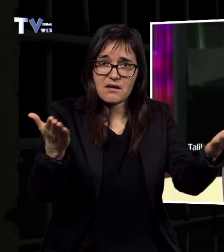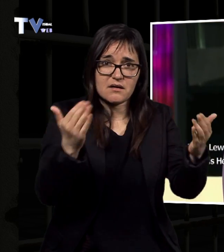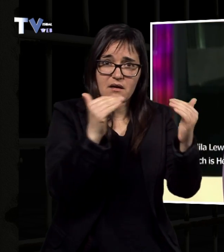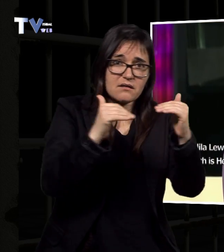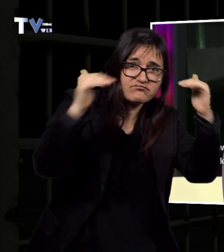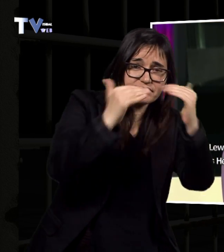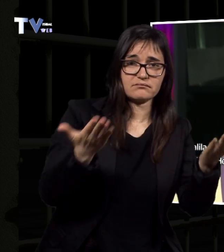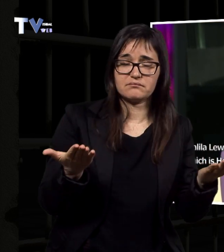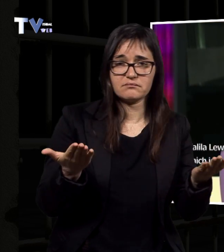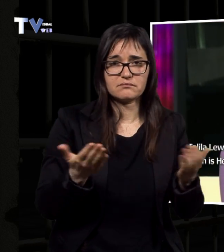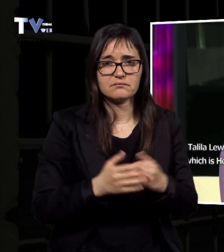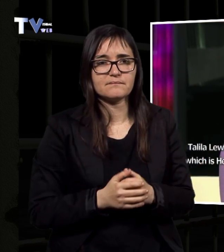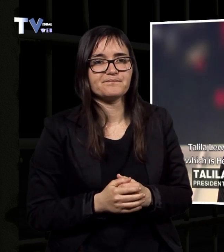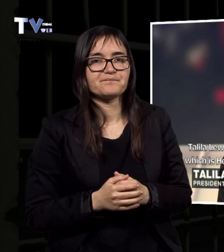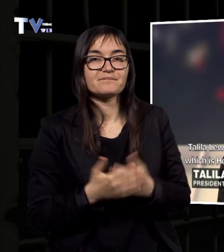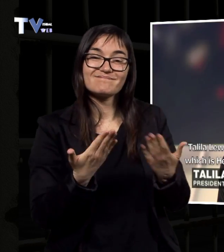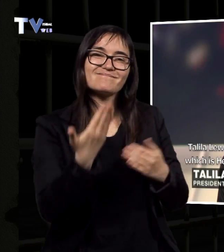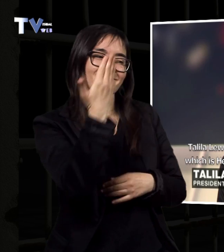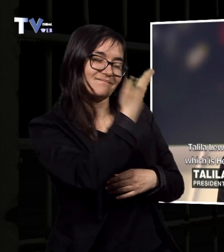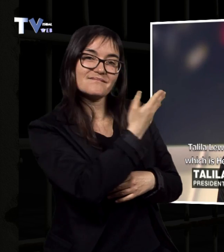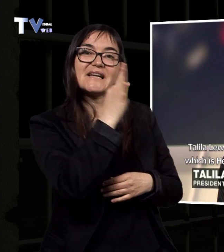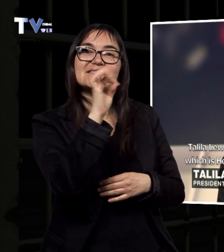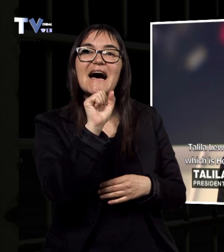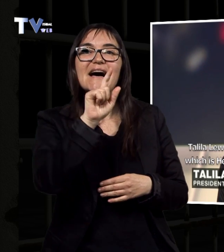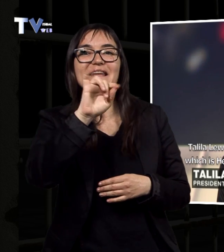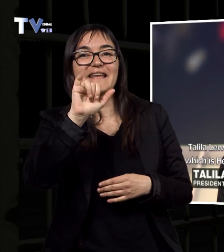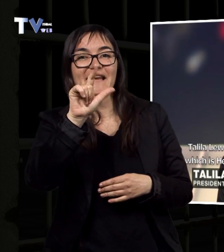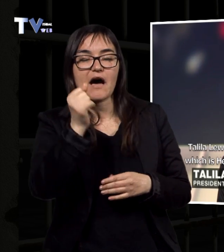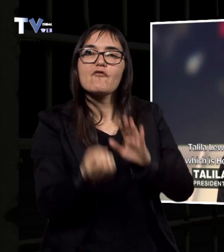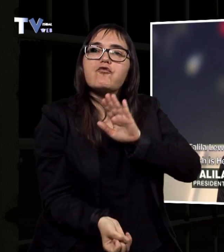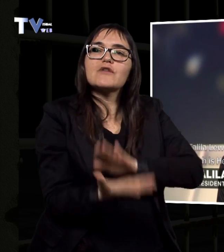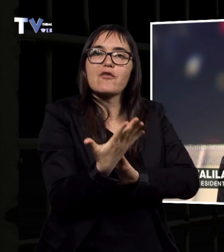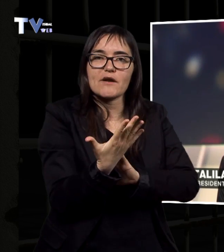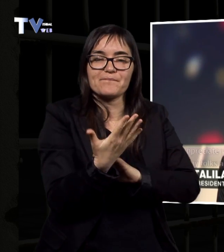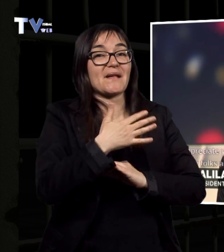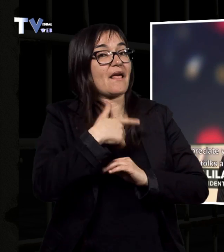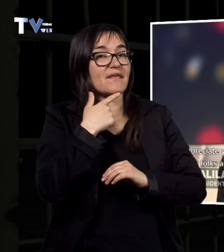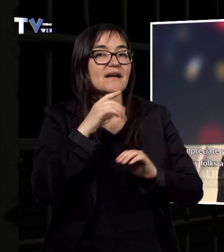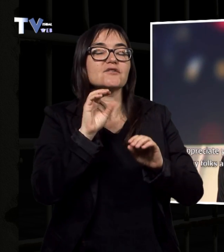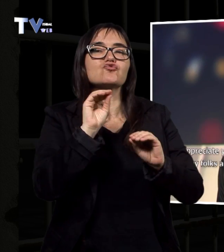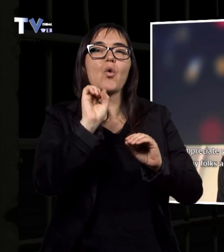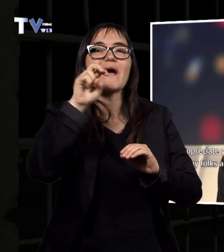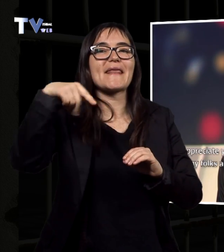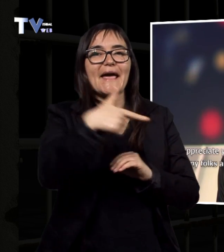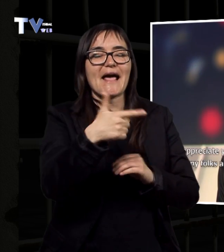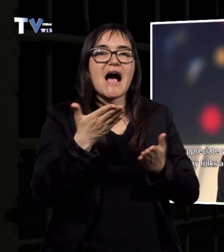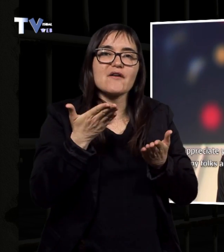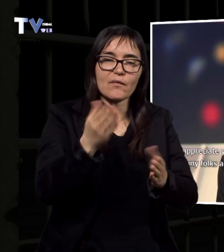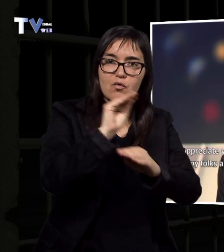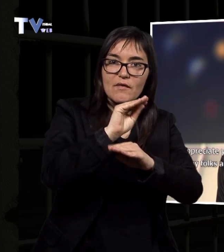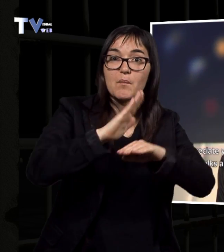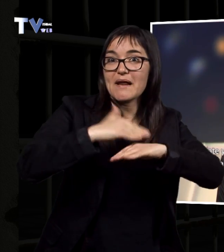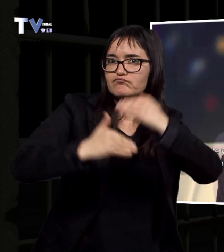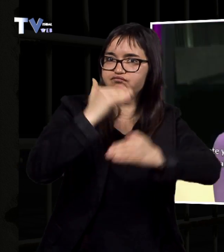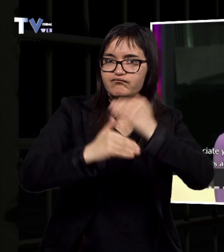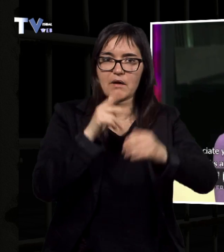Talila Lewis joins us now. She's the founder of HEARD, which is helping educate to advance the rights of the deaf. Appreciate your being with us here. Is there